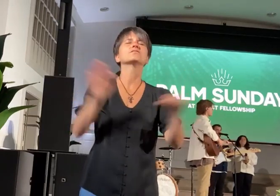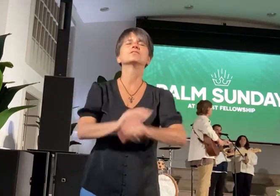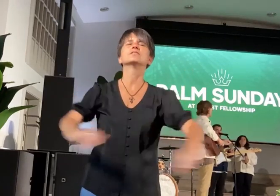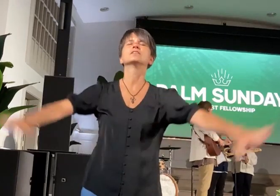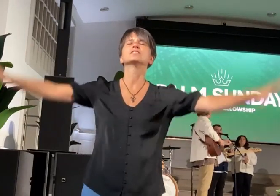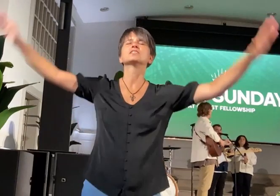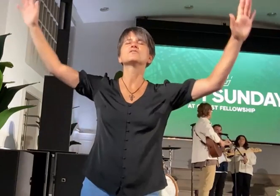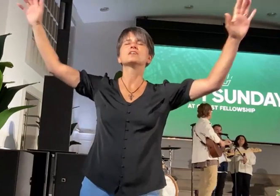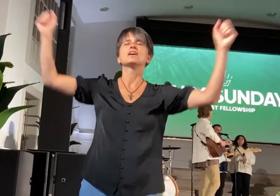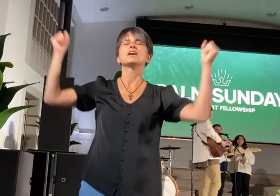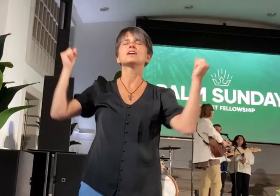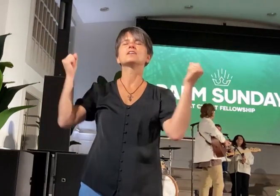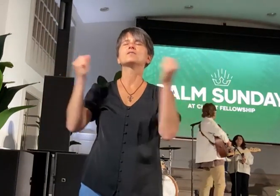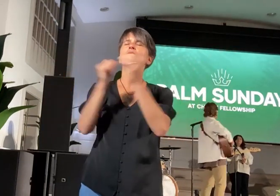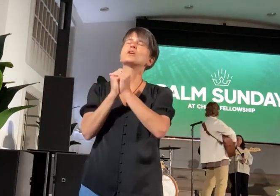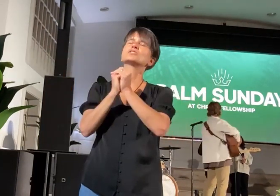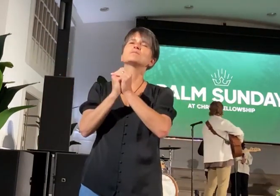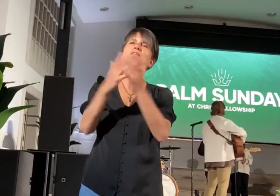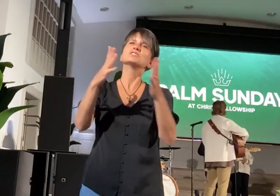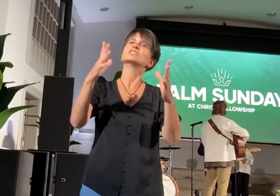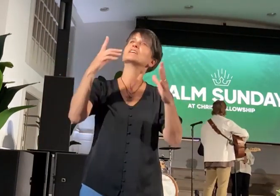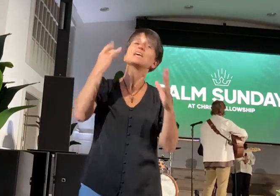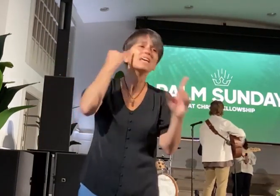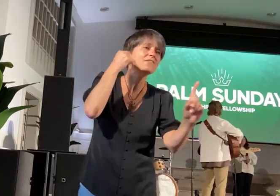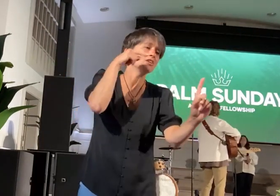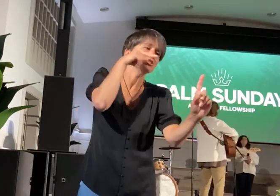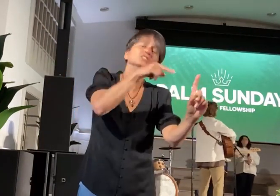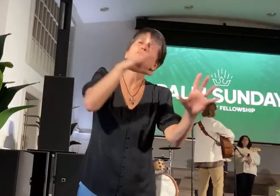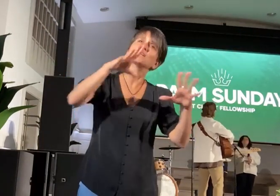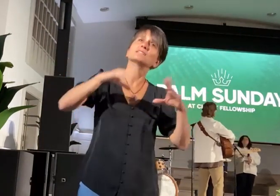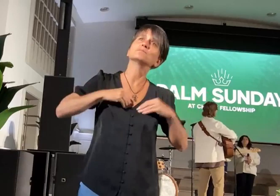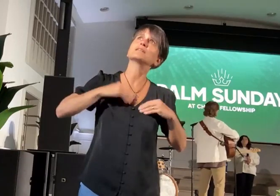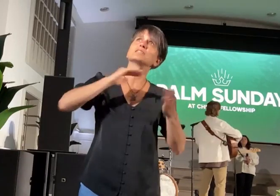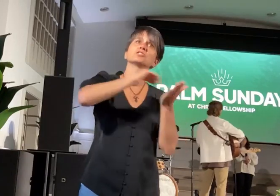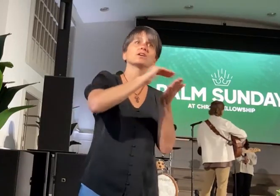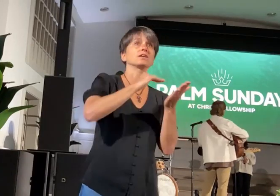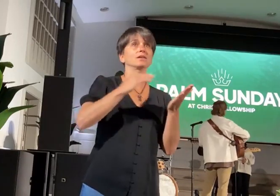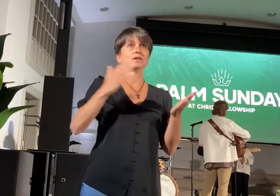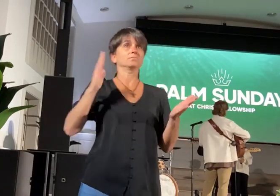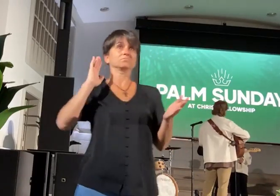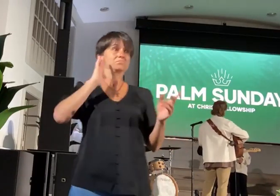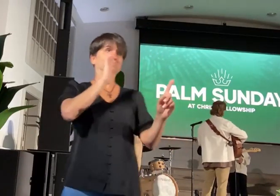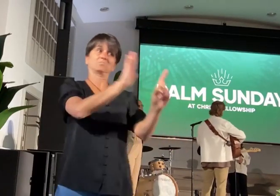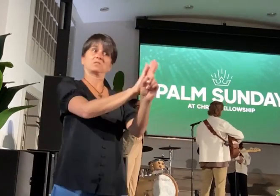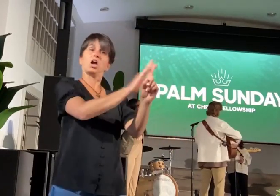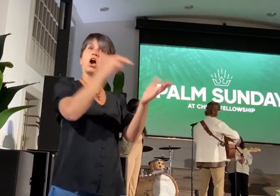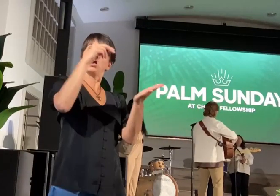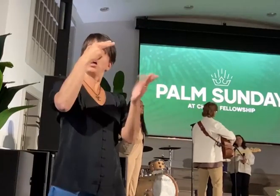worship, if she would just accept his grace and his mercy, her name's going on my card.